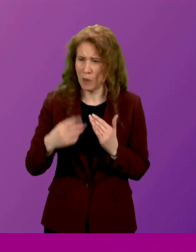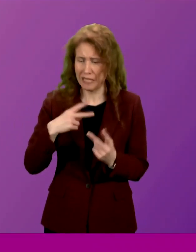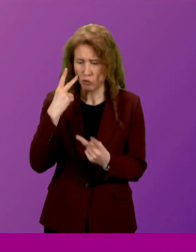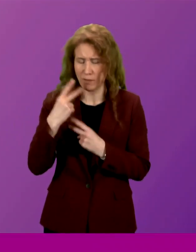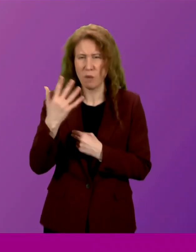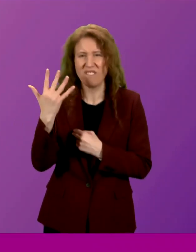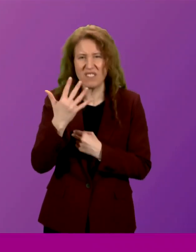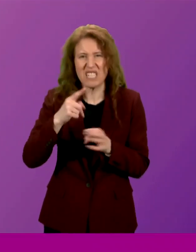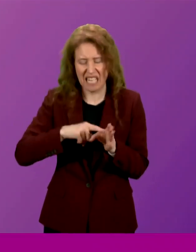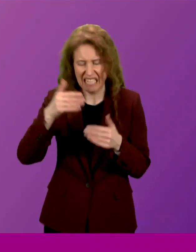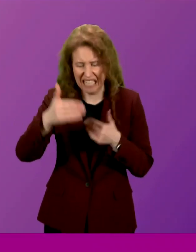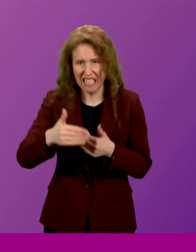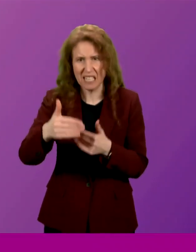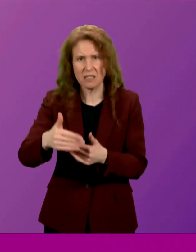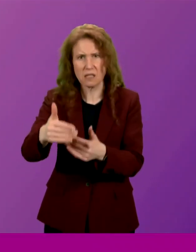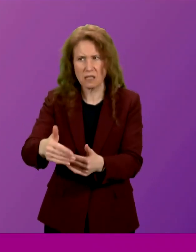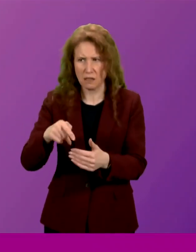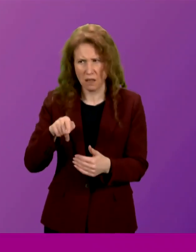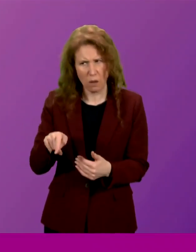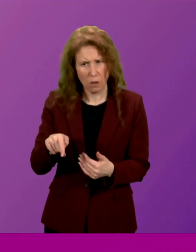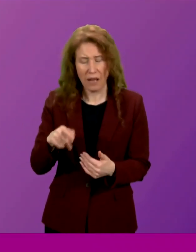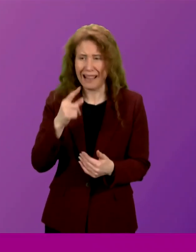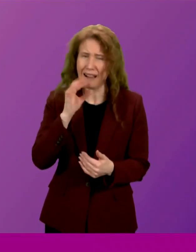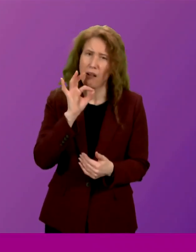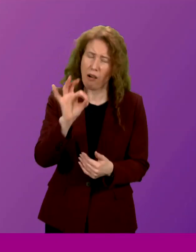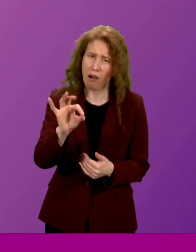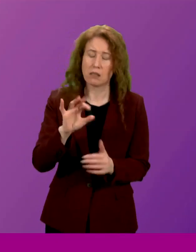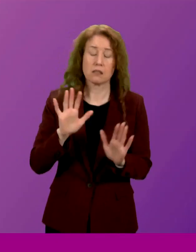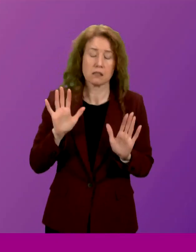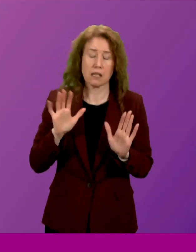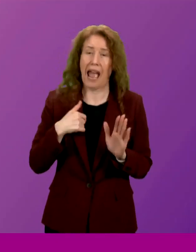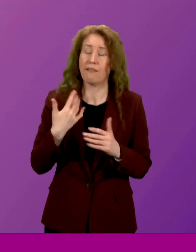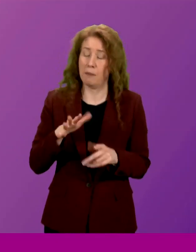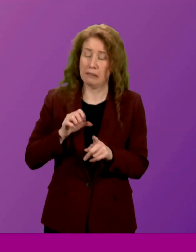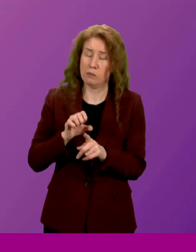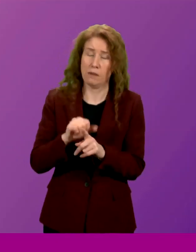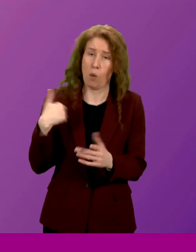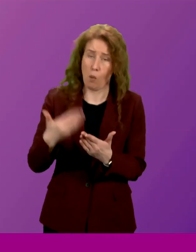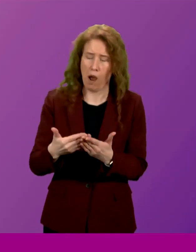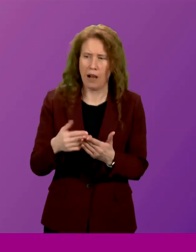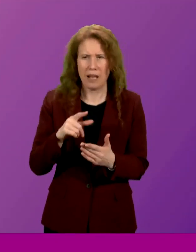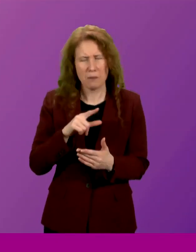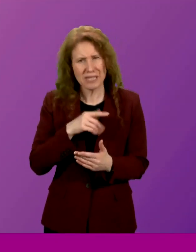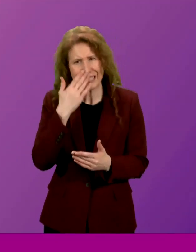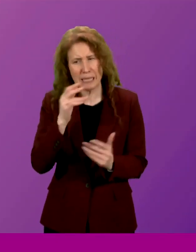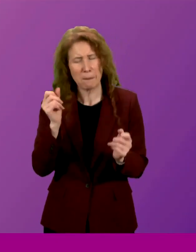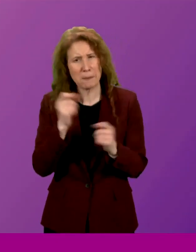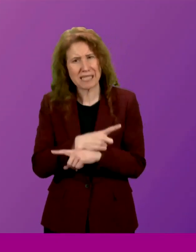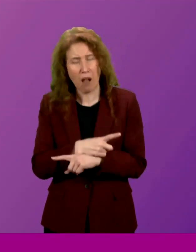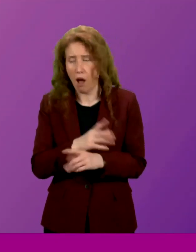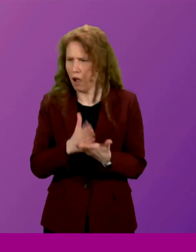those licences for mineral permissions. Can I ask, and this is something I've pursued for some time, given it seems bizarre,